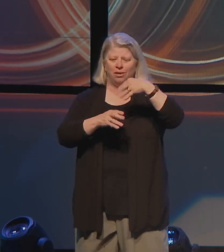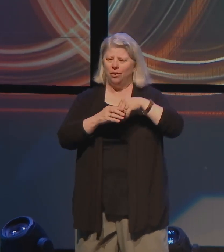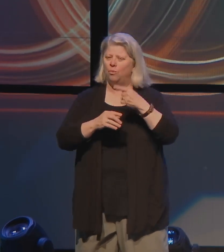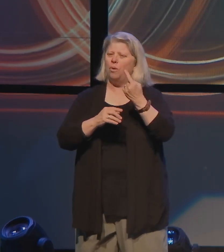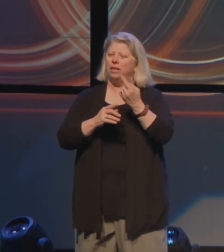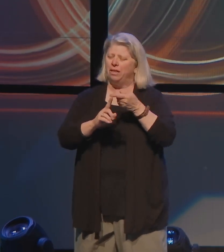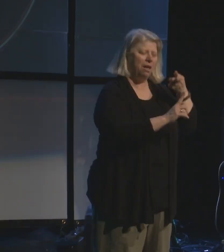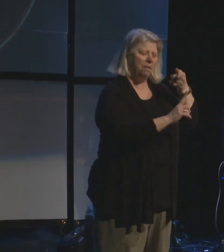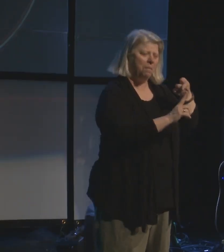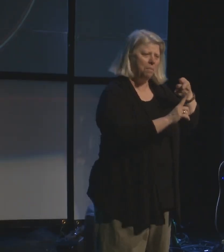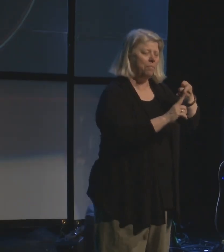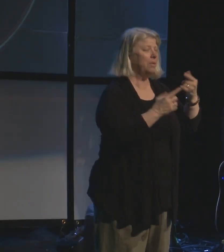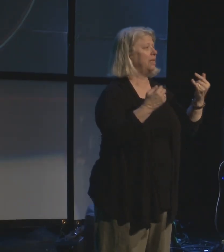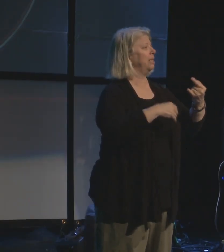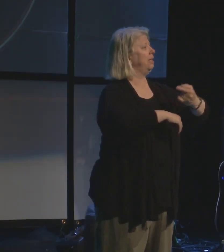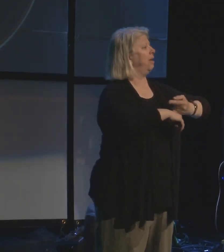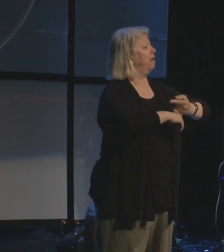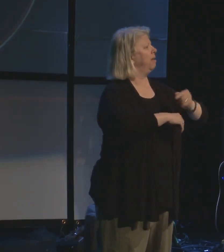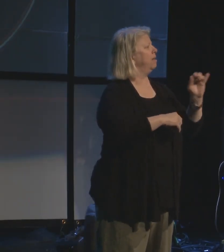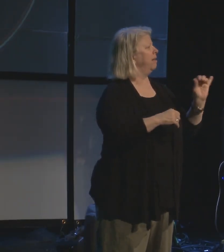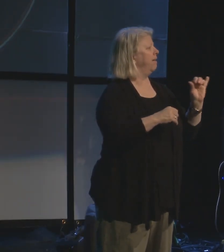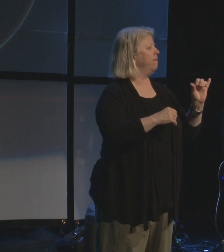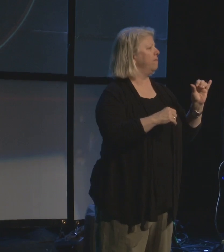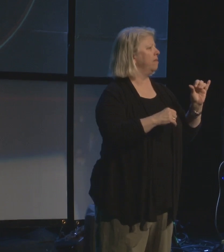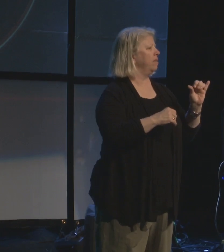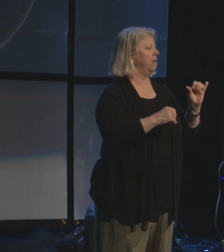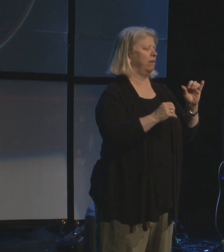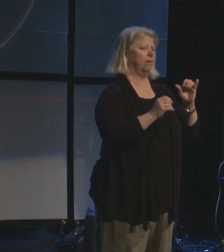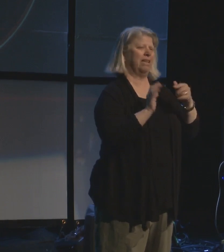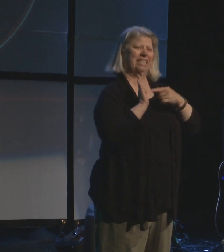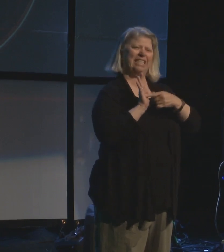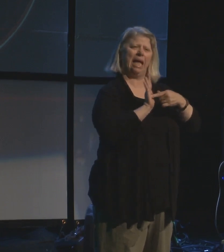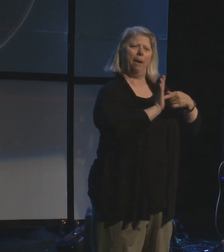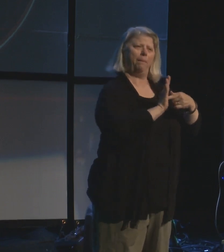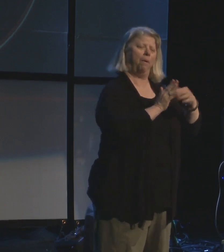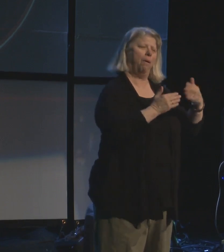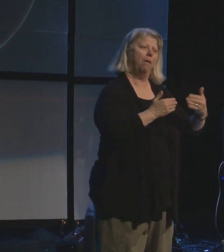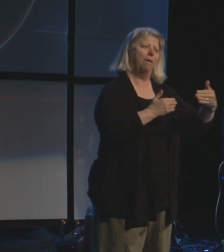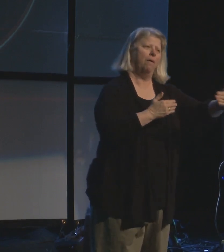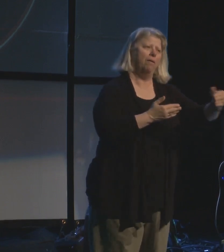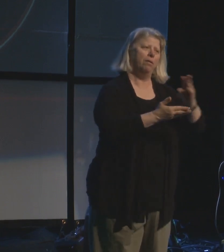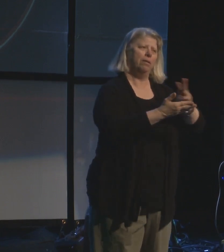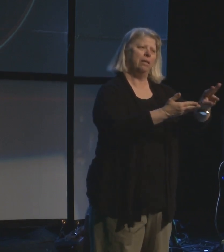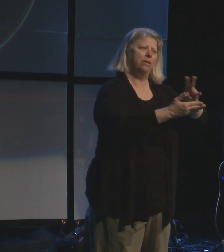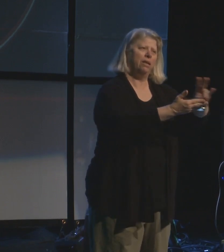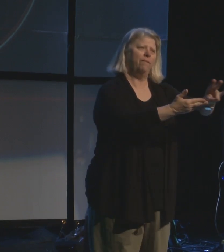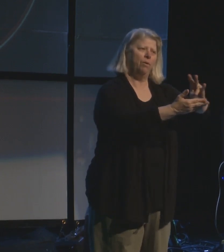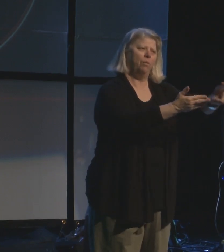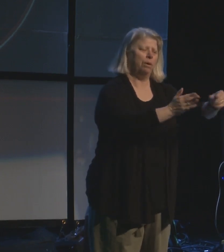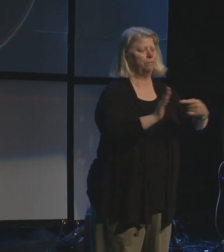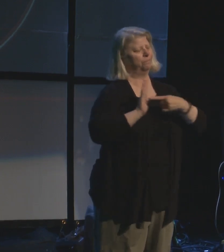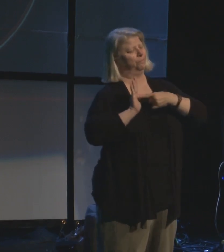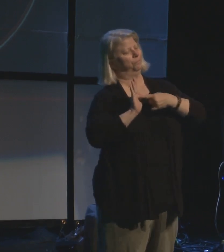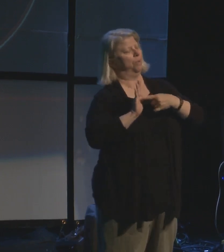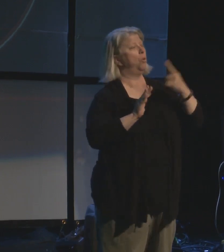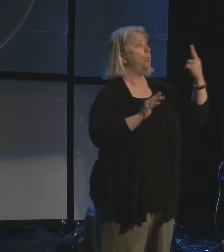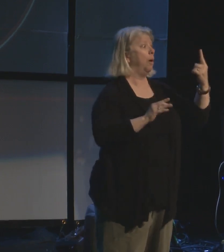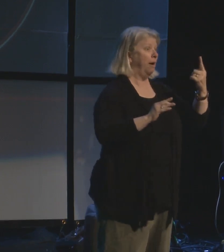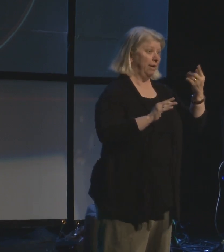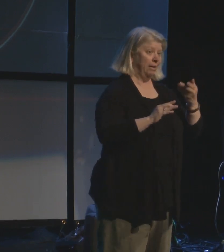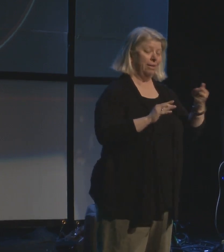but today's going to kind of function as a little bit of a template for what we're going to do over the next 6 or 7 weeks. And I've got